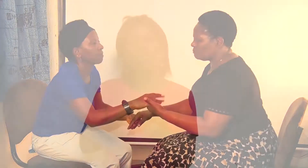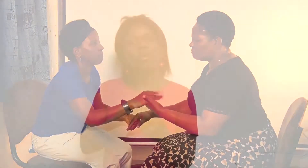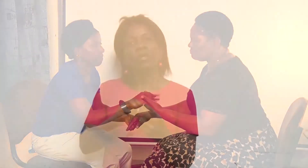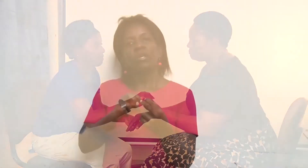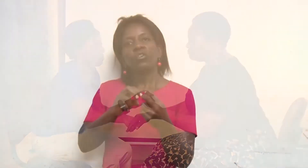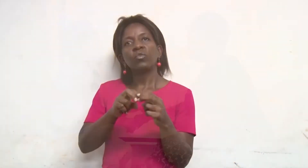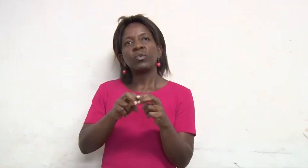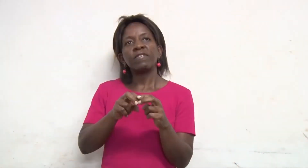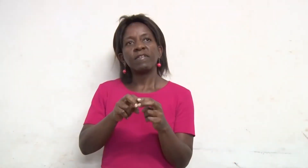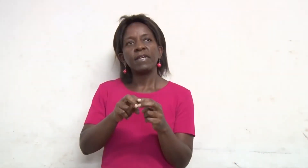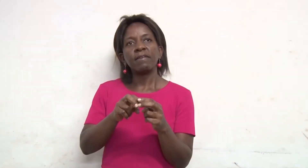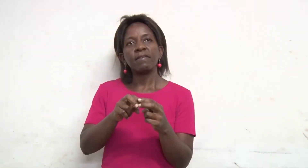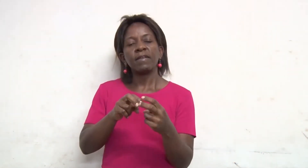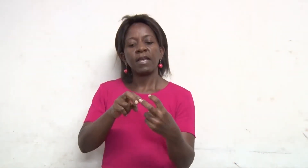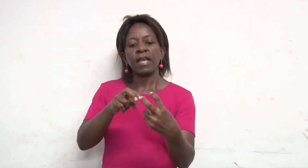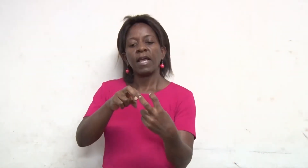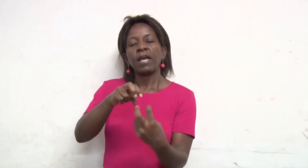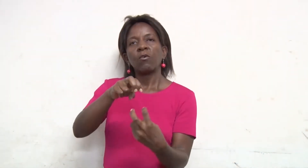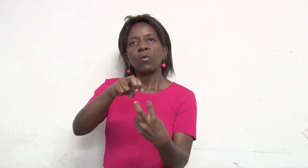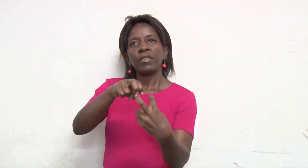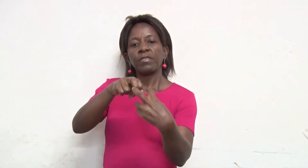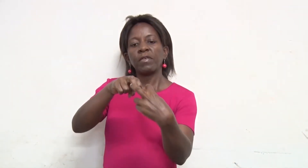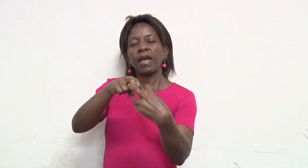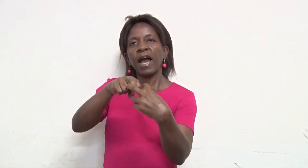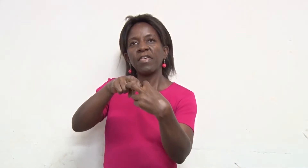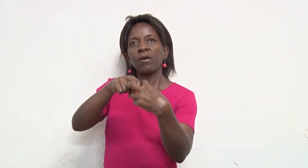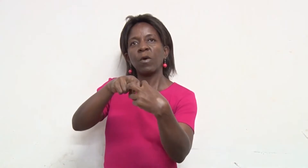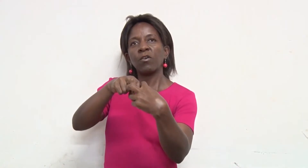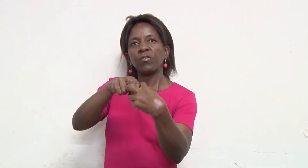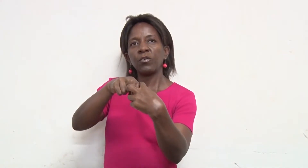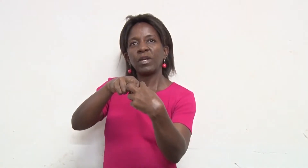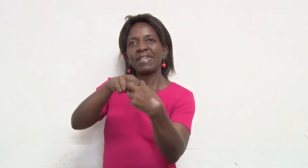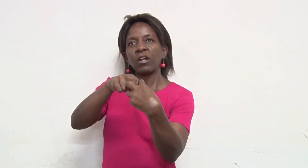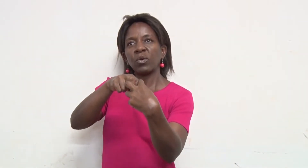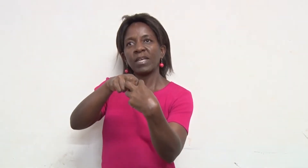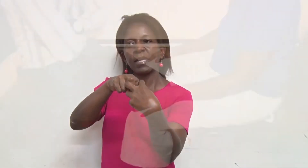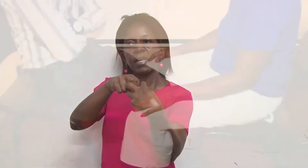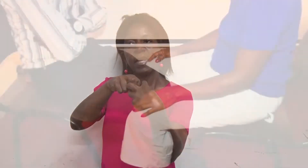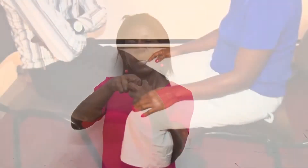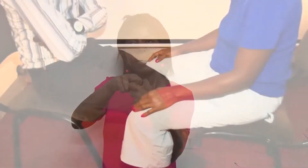Or you could sit with either one of you interlocking